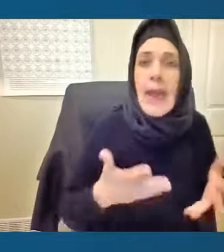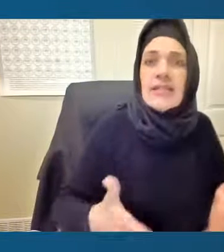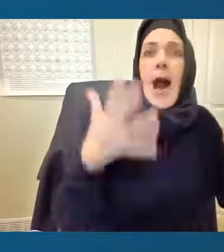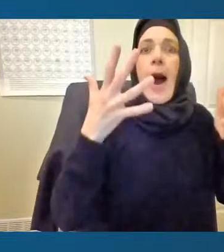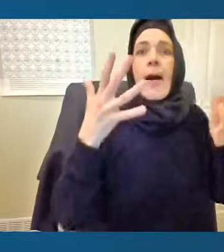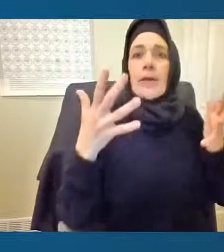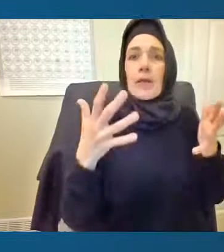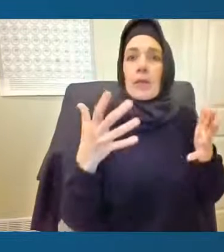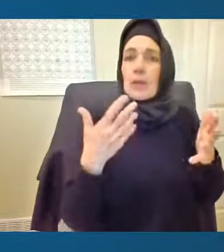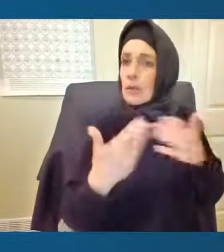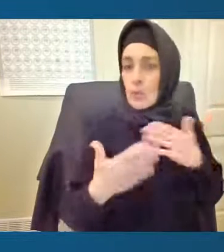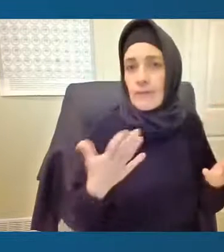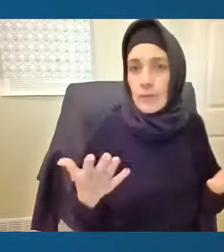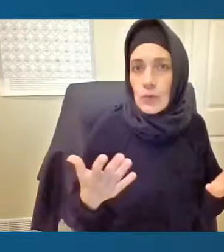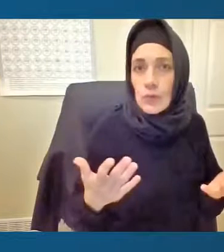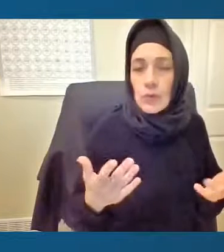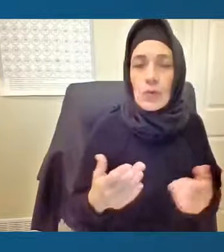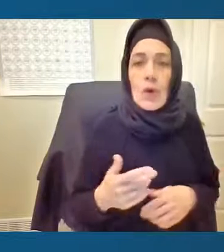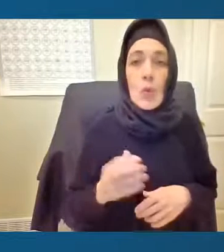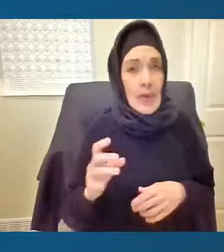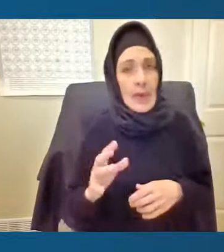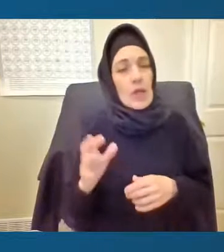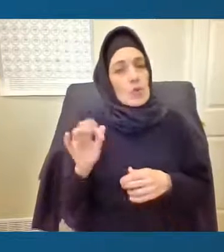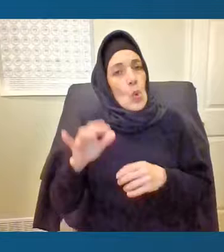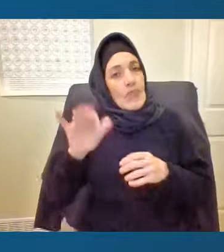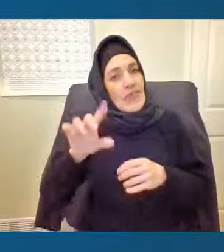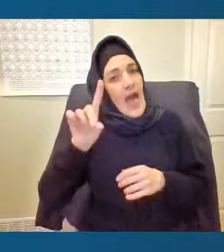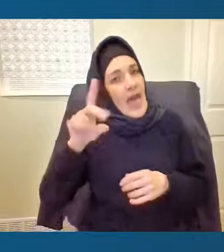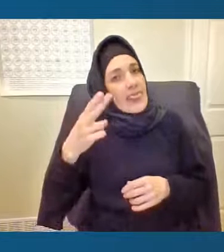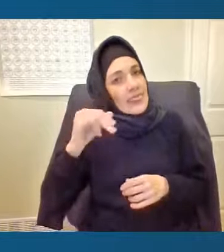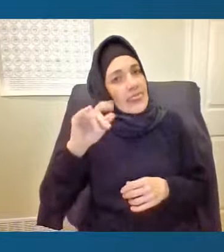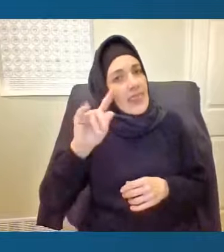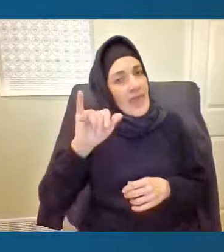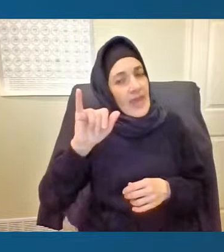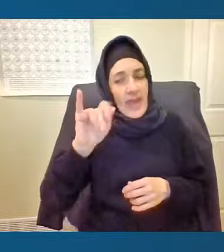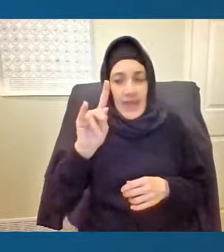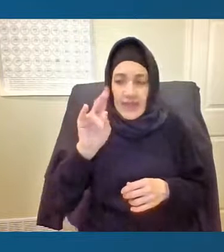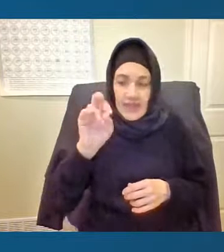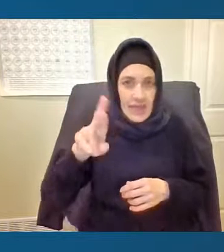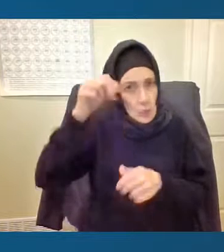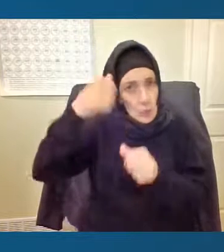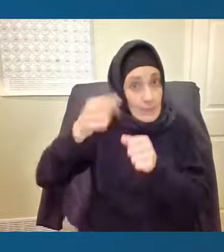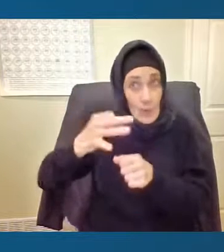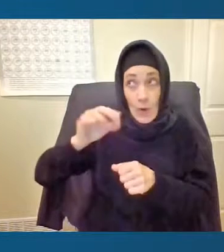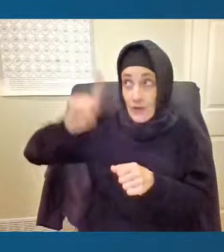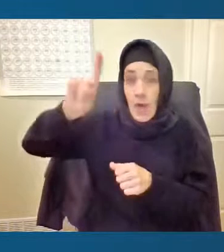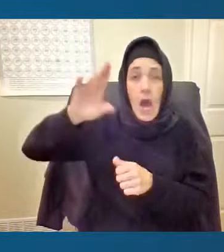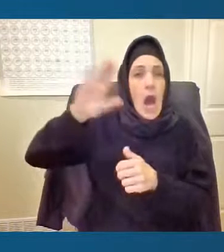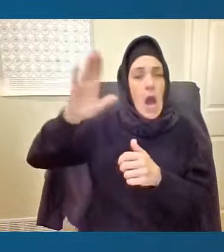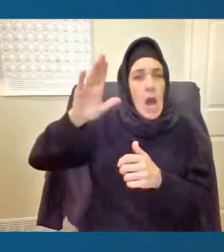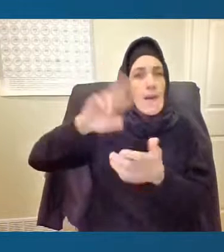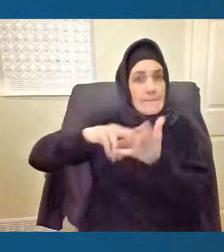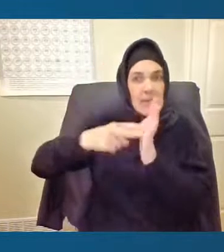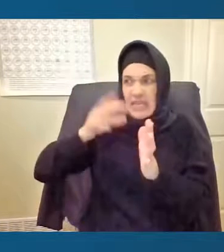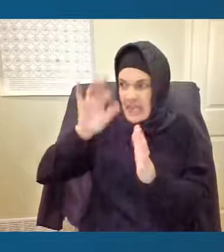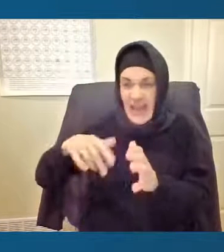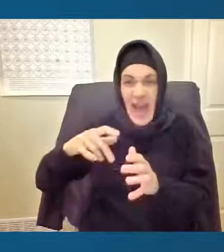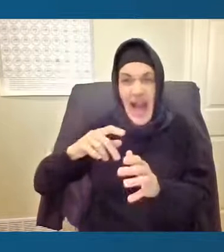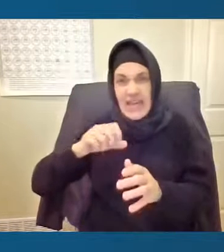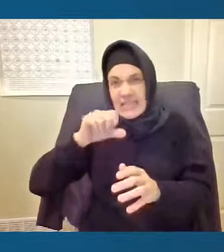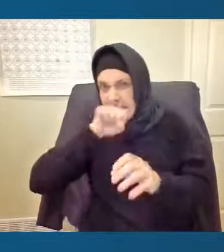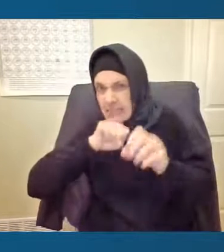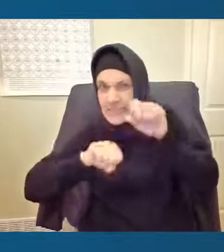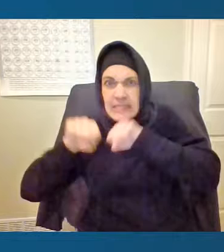it connects your heart in the times of ease to Allah subhanahu wa ta'ala, because when those times of difficulty come, you go back to the